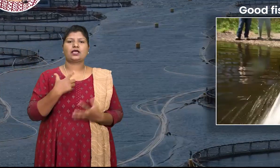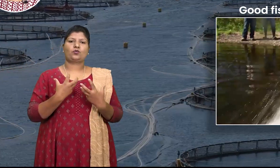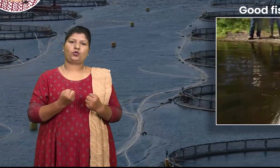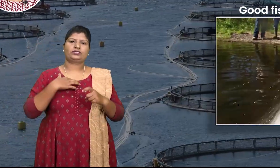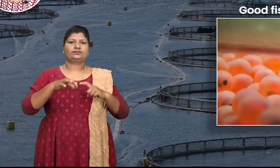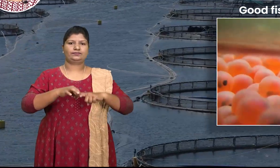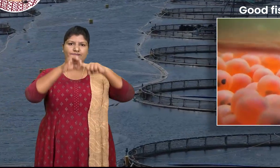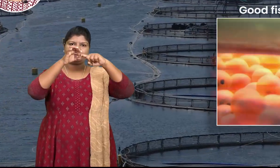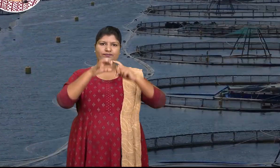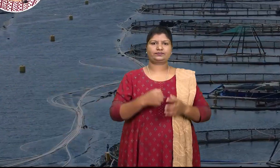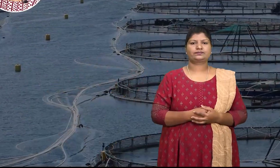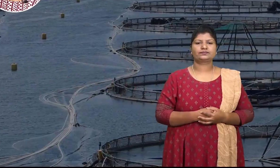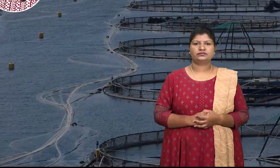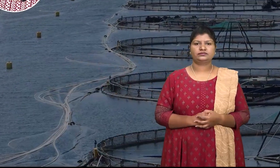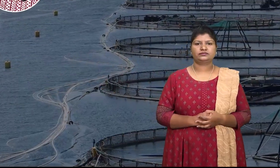quantities.